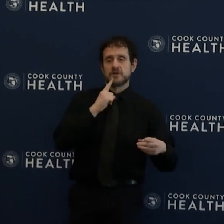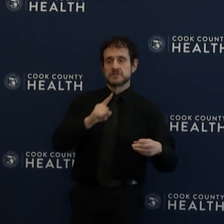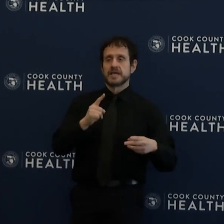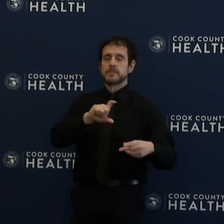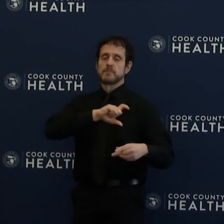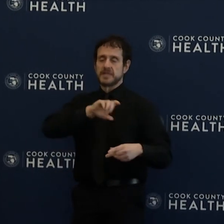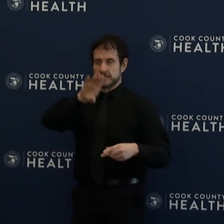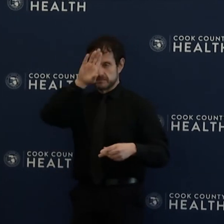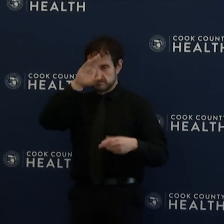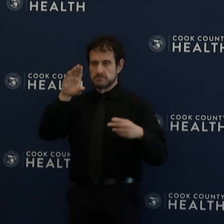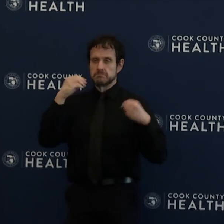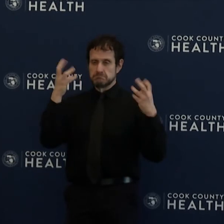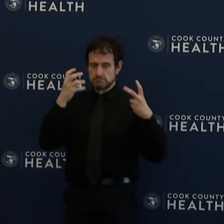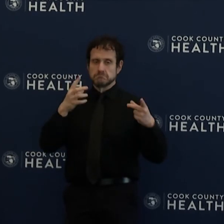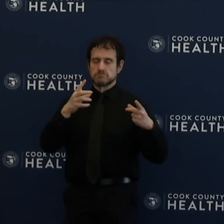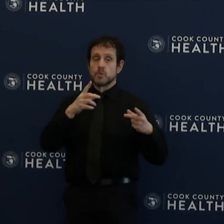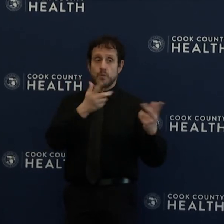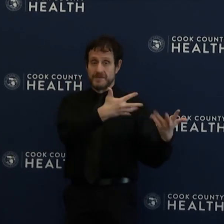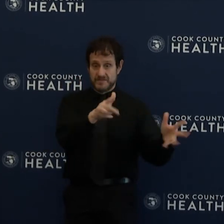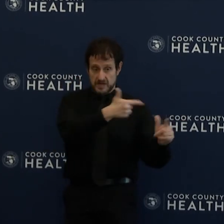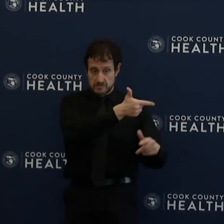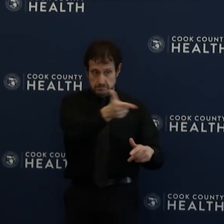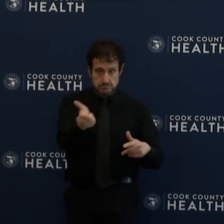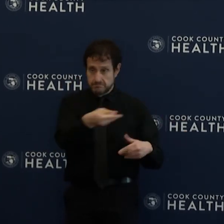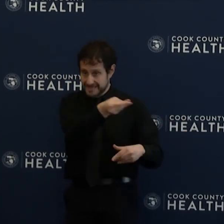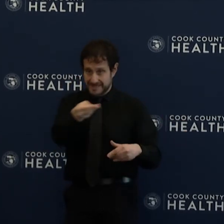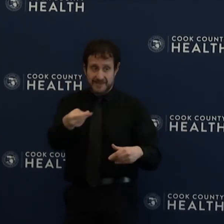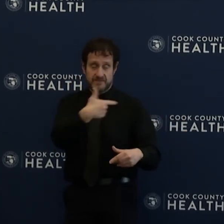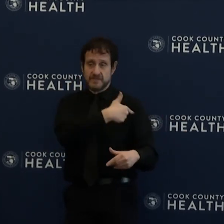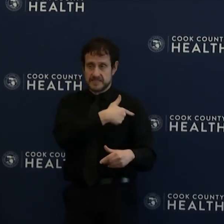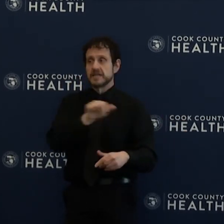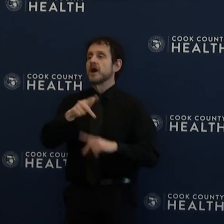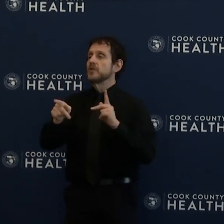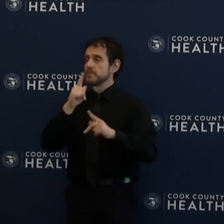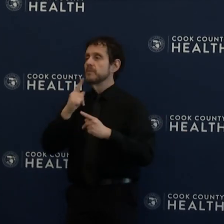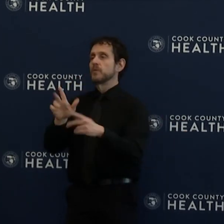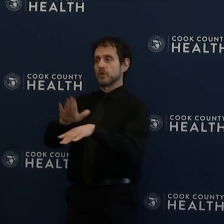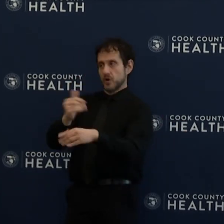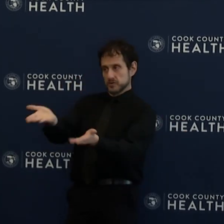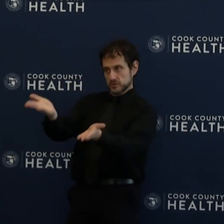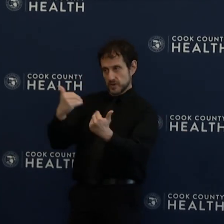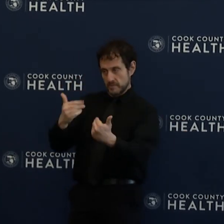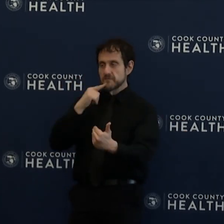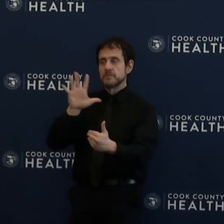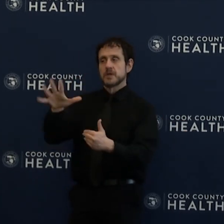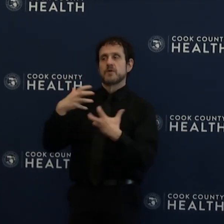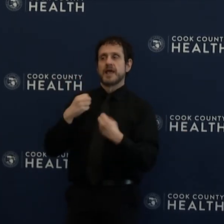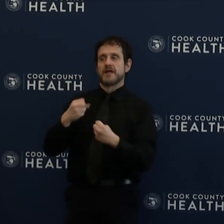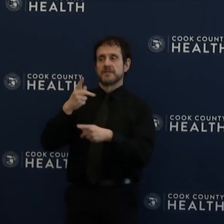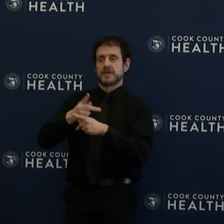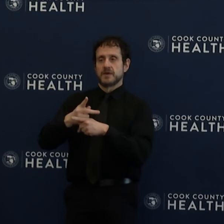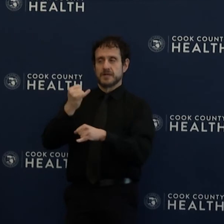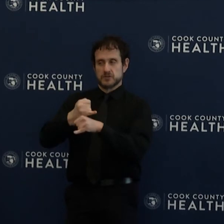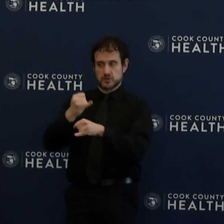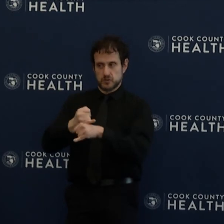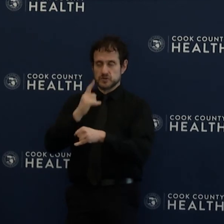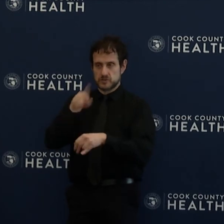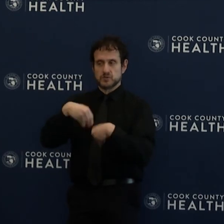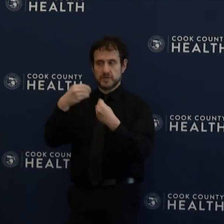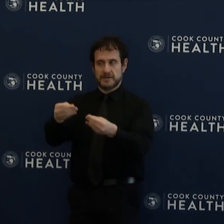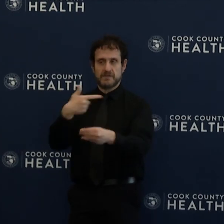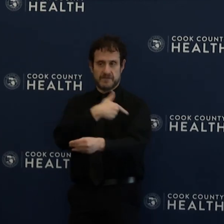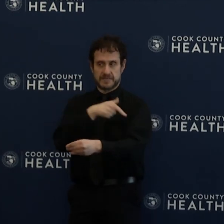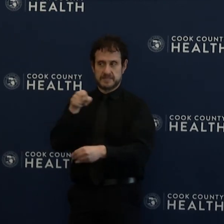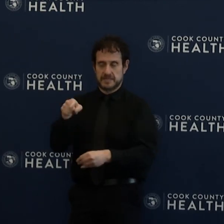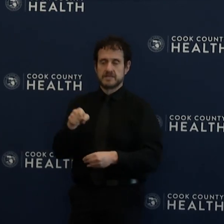to come in and get a vaccine by their healthcare institutions. Thank you. All right, we'll go to Cranes. Crane, do you have a question?